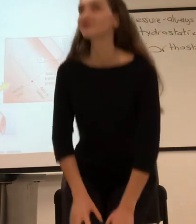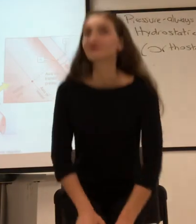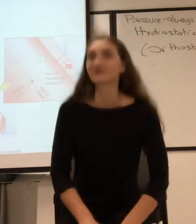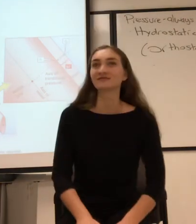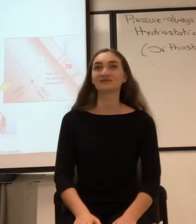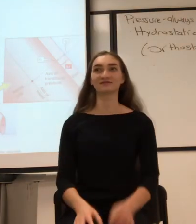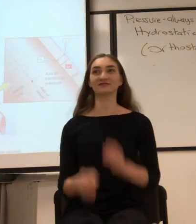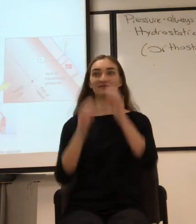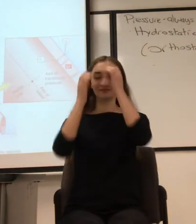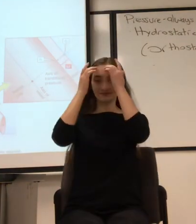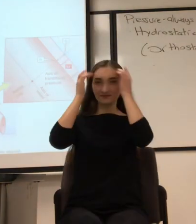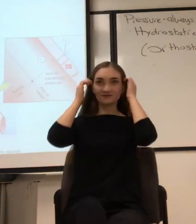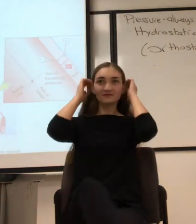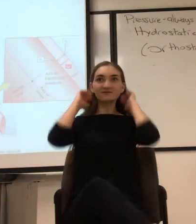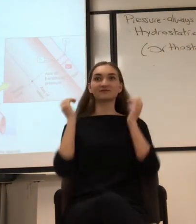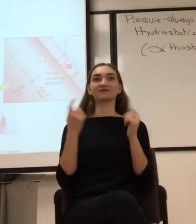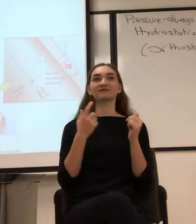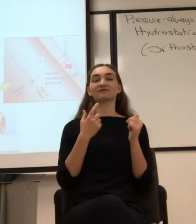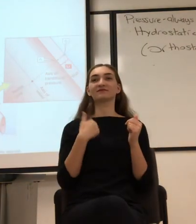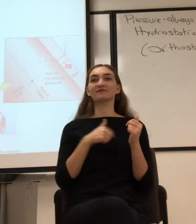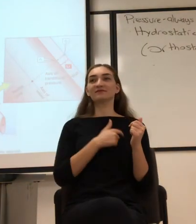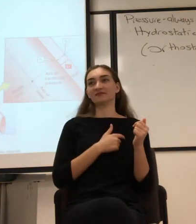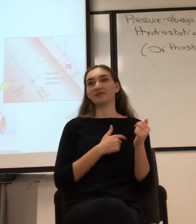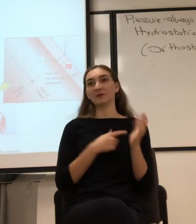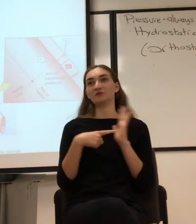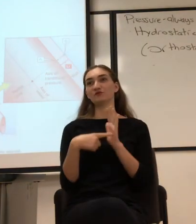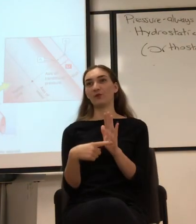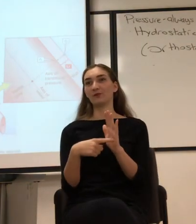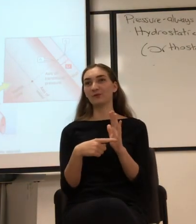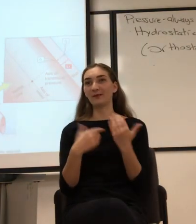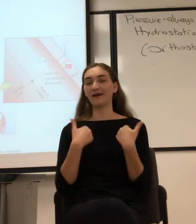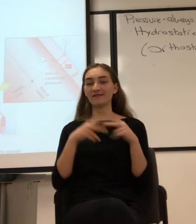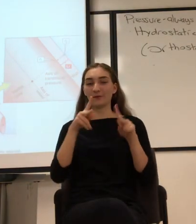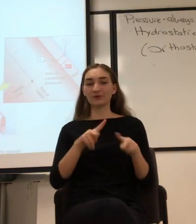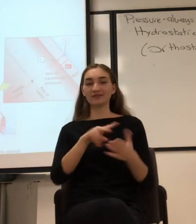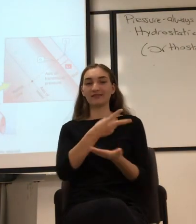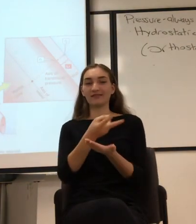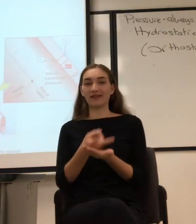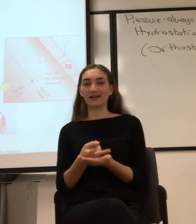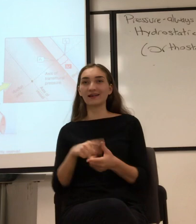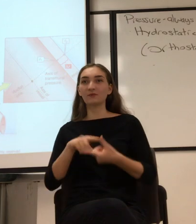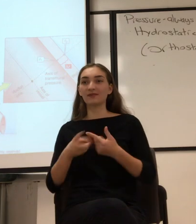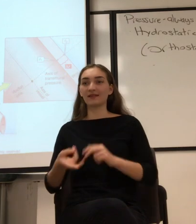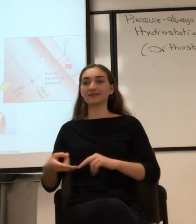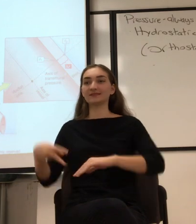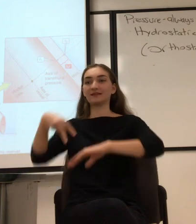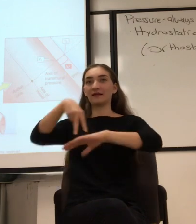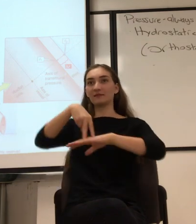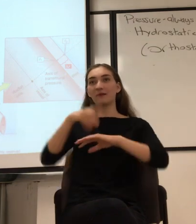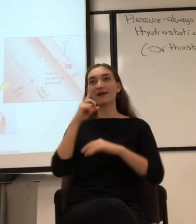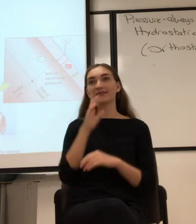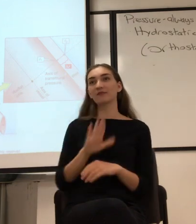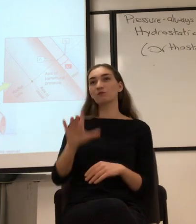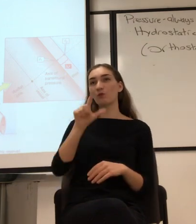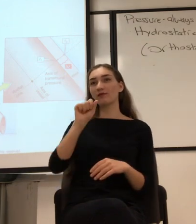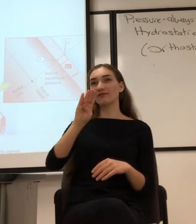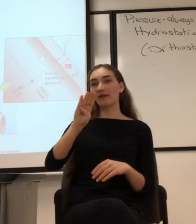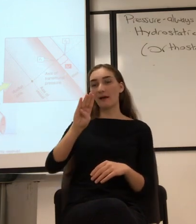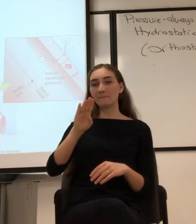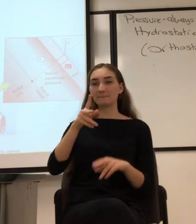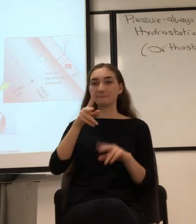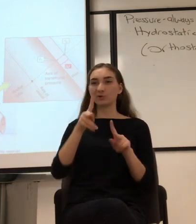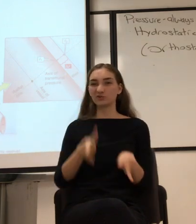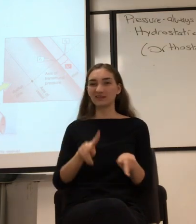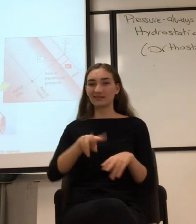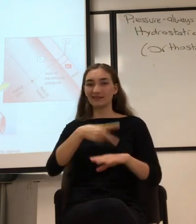We have you do it by having the subject lie down and then stand up. I think in your lab you just sat up, but I think for the BP